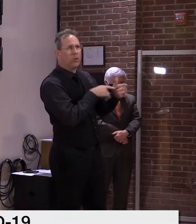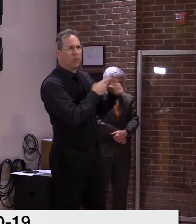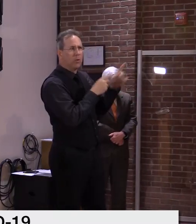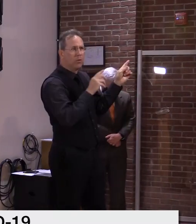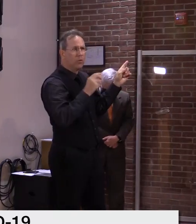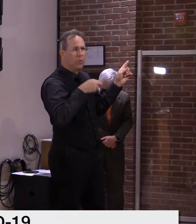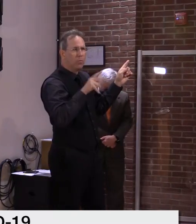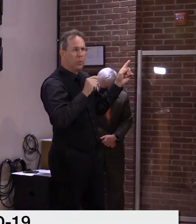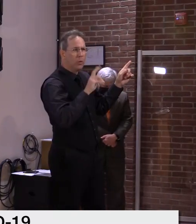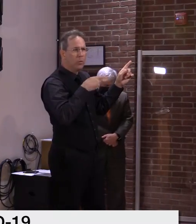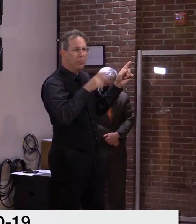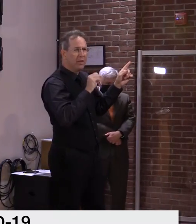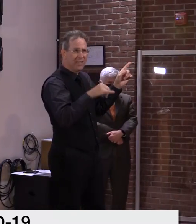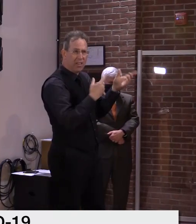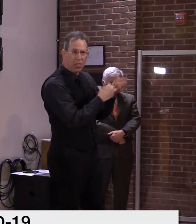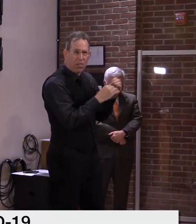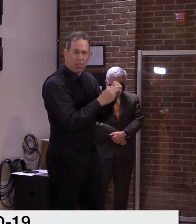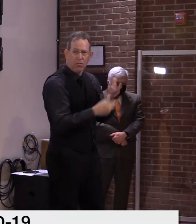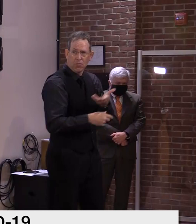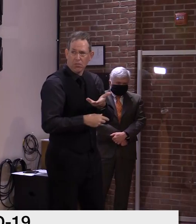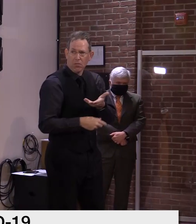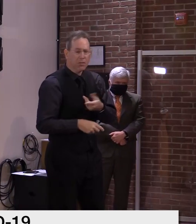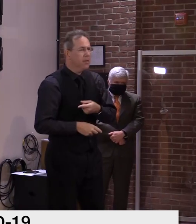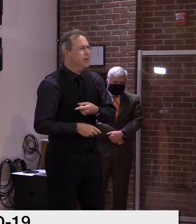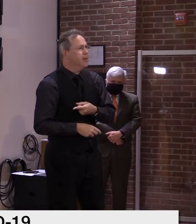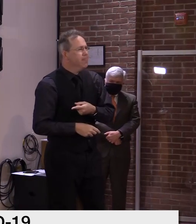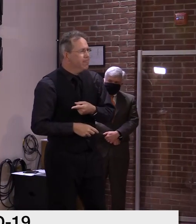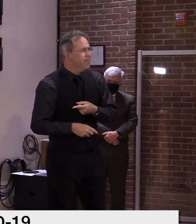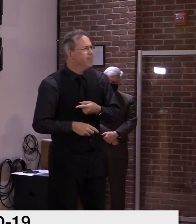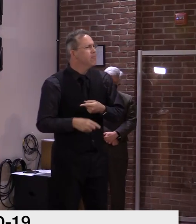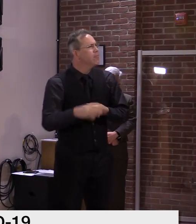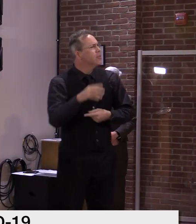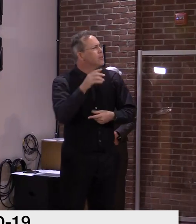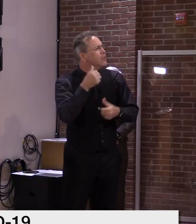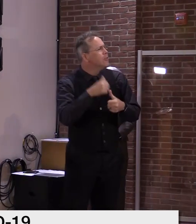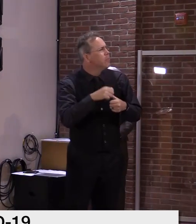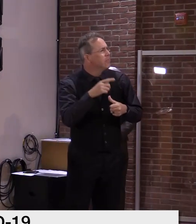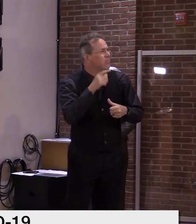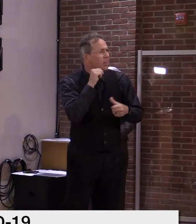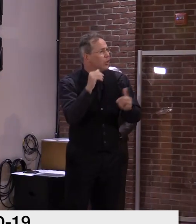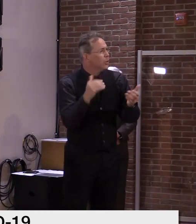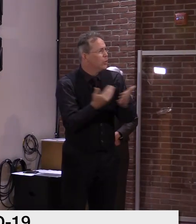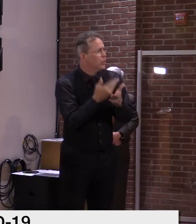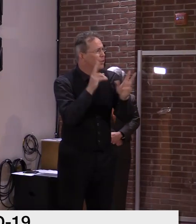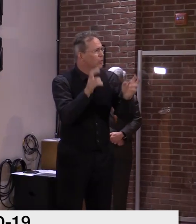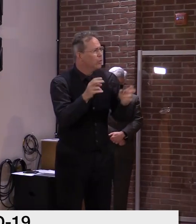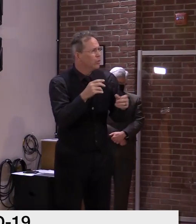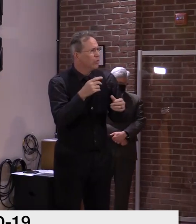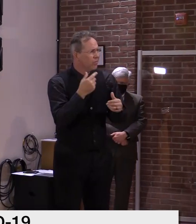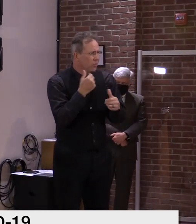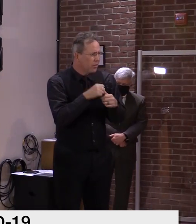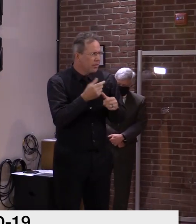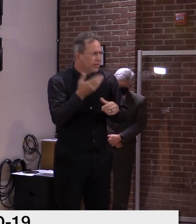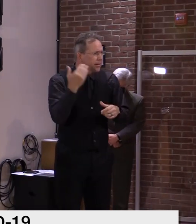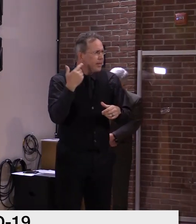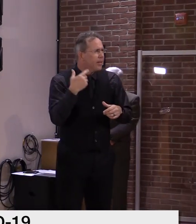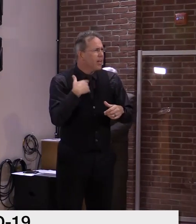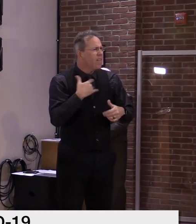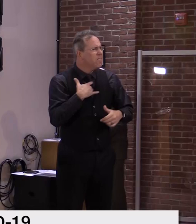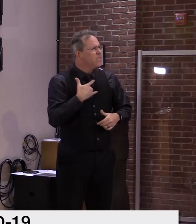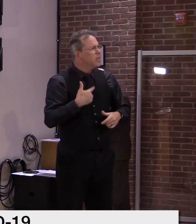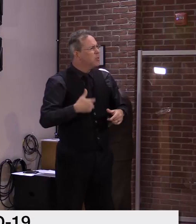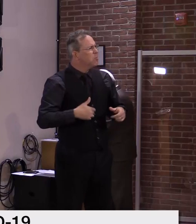ago. So this is just a continuance of that. But we feel secure in our position